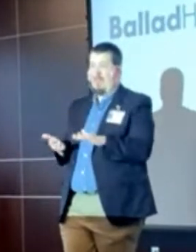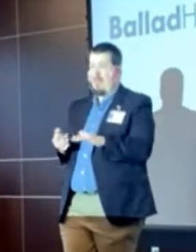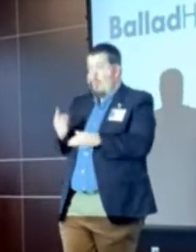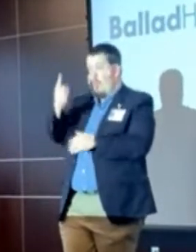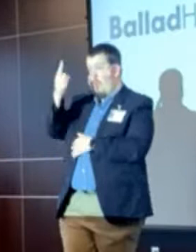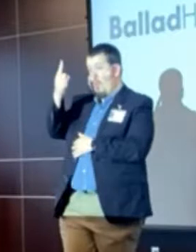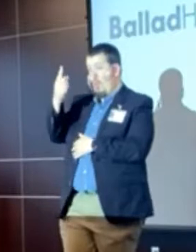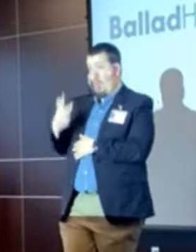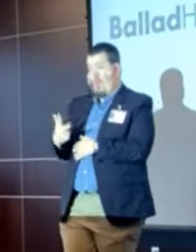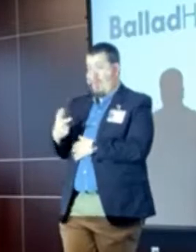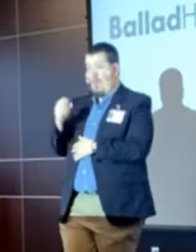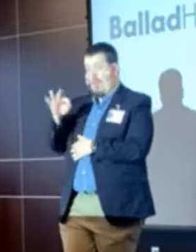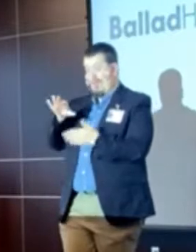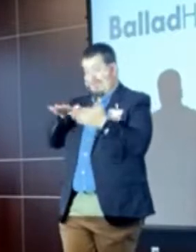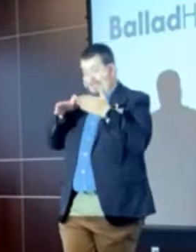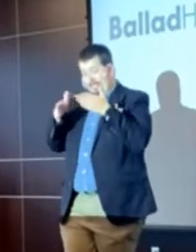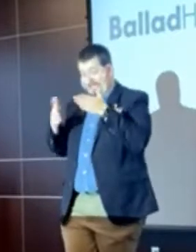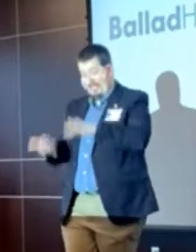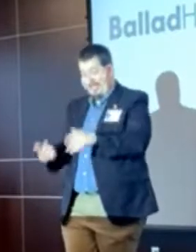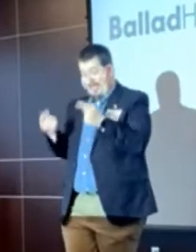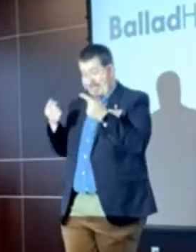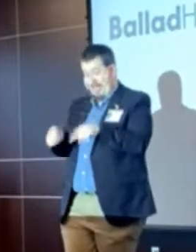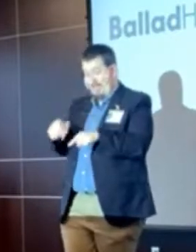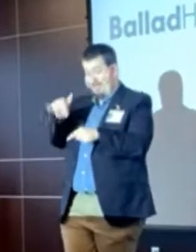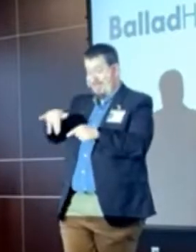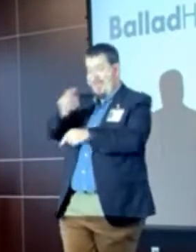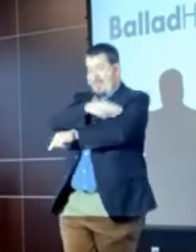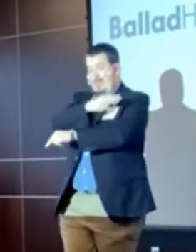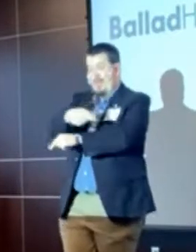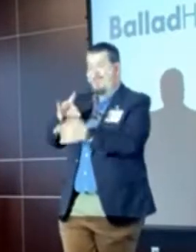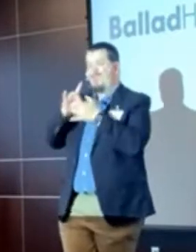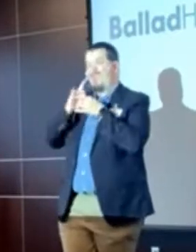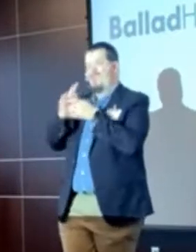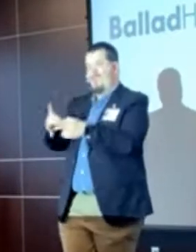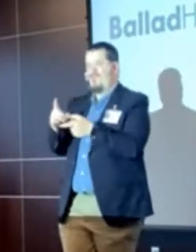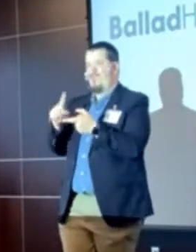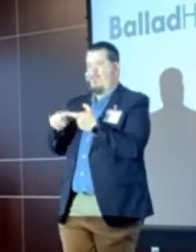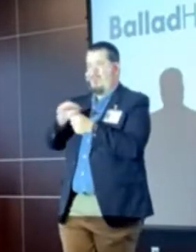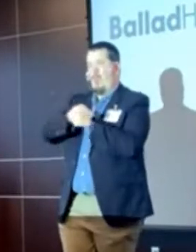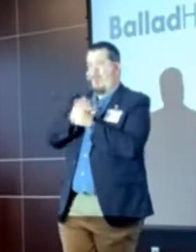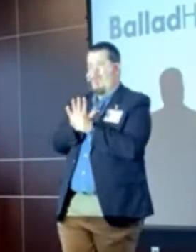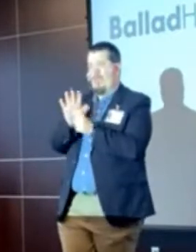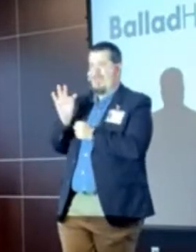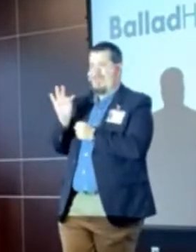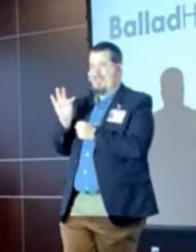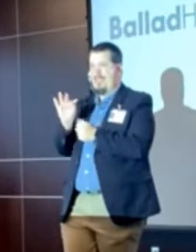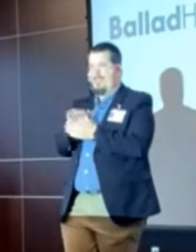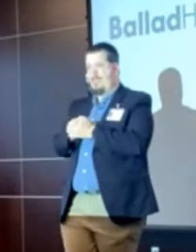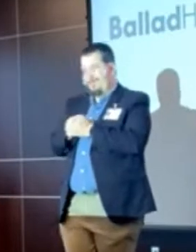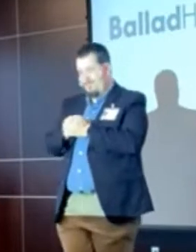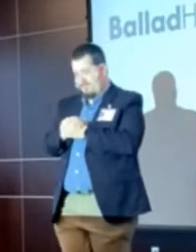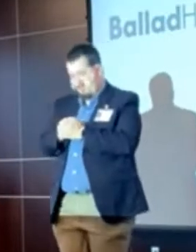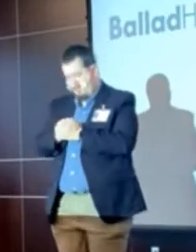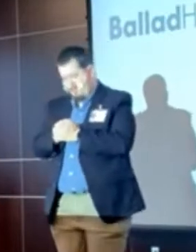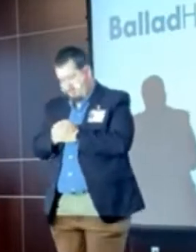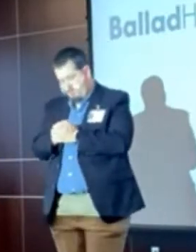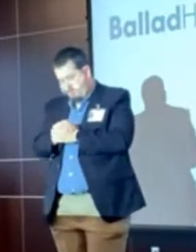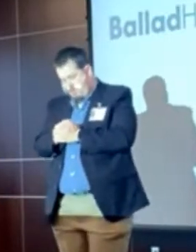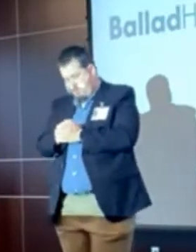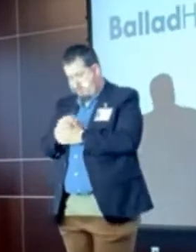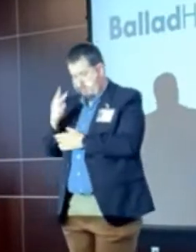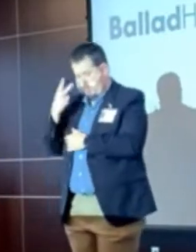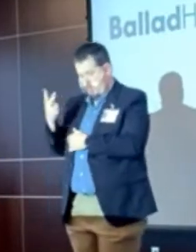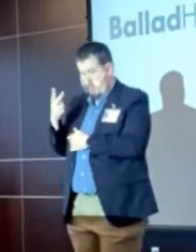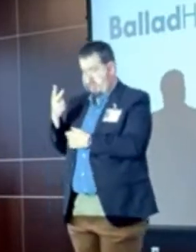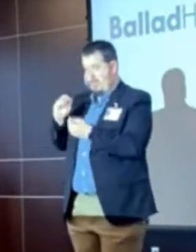3 deaths that occur across the system are really related to COVID-19 complications. As you read